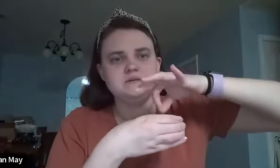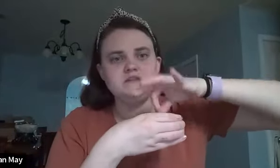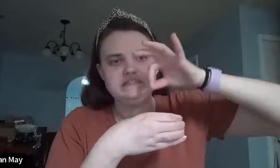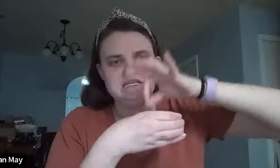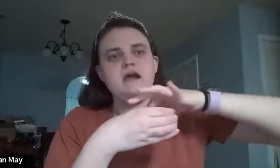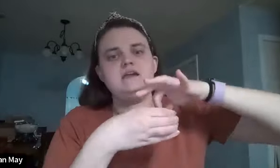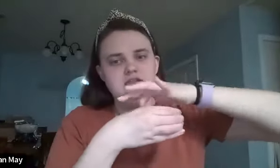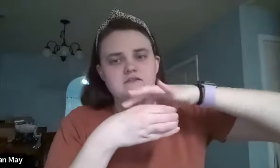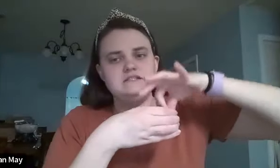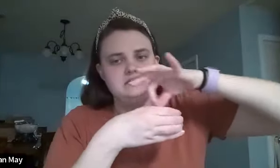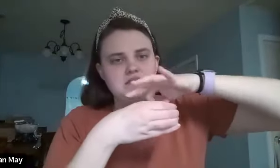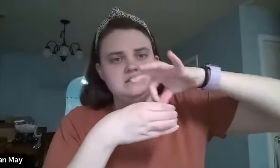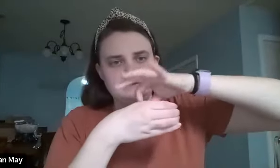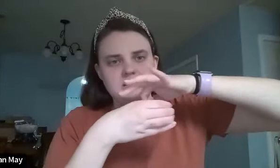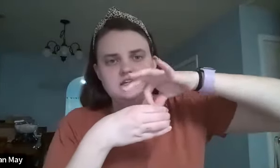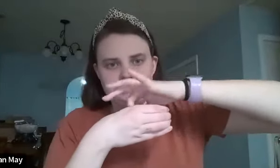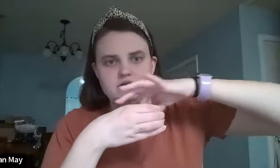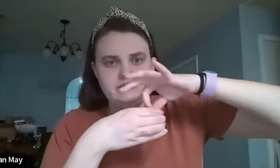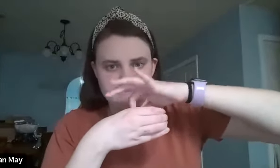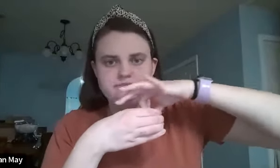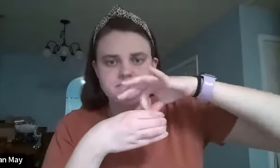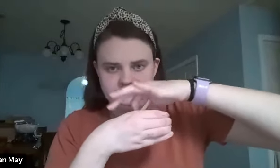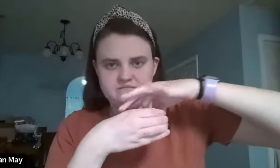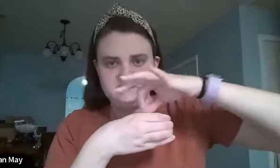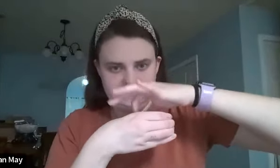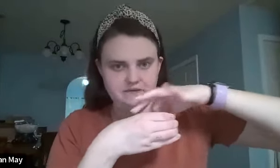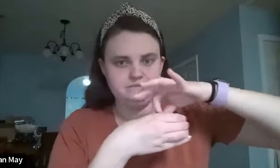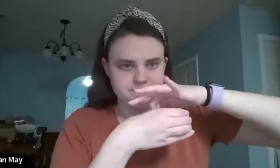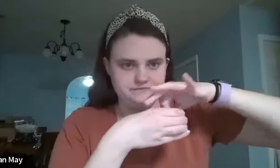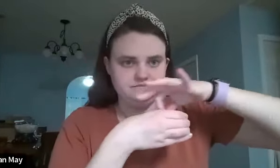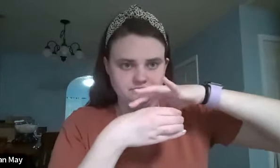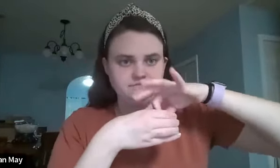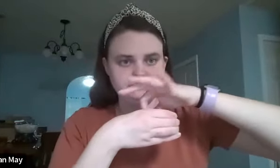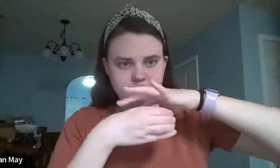dipping the tea bag in the tea and stirring it. Tea.